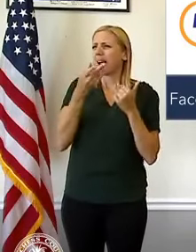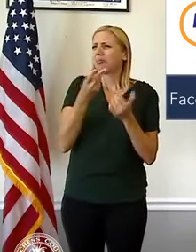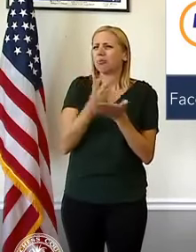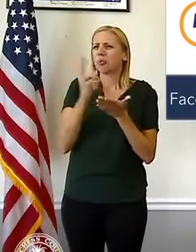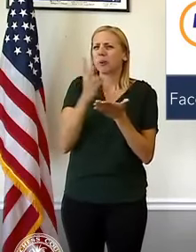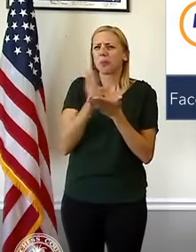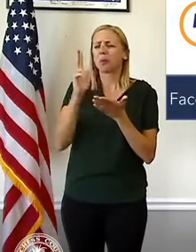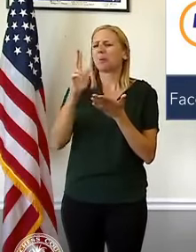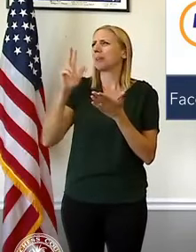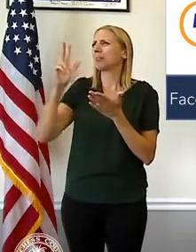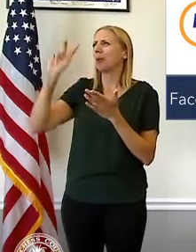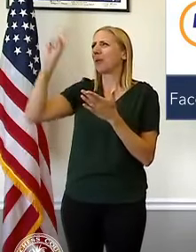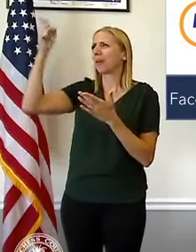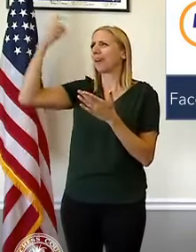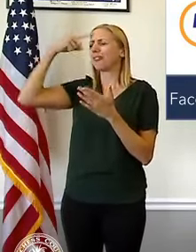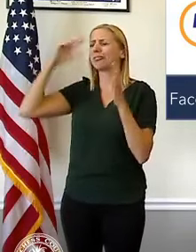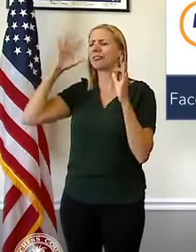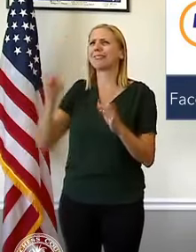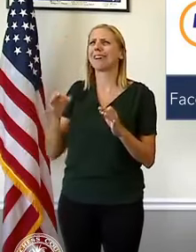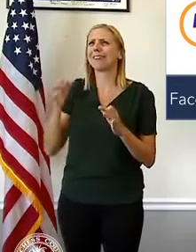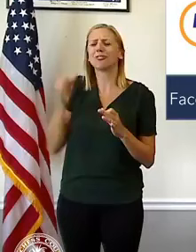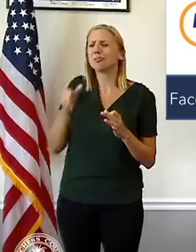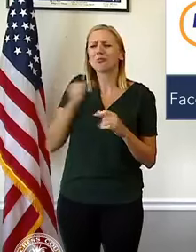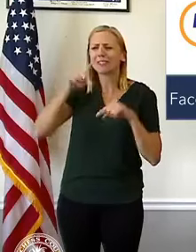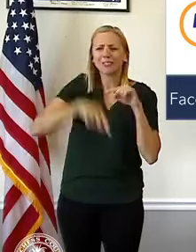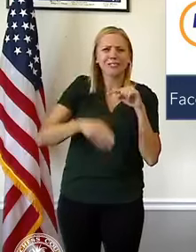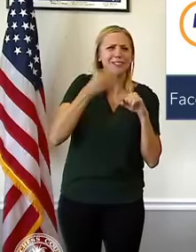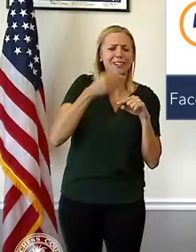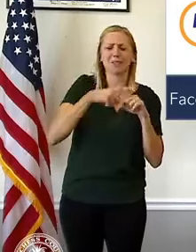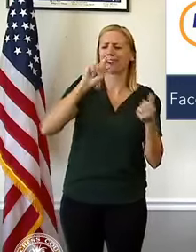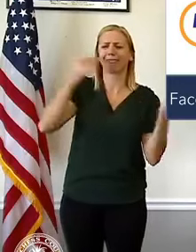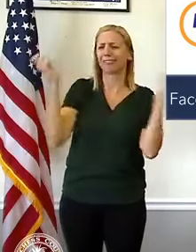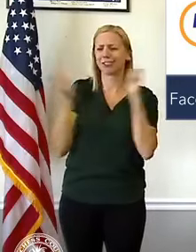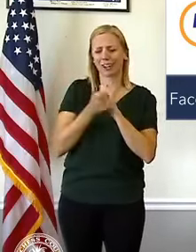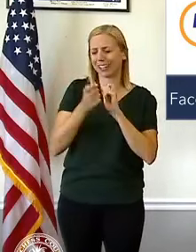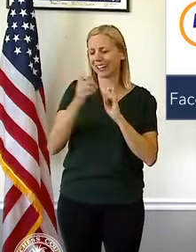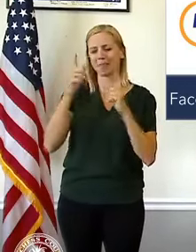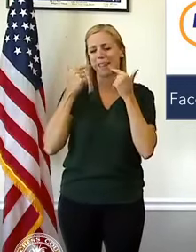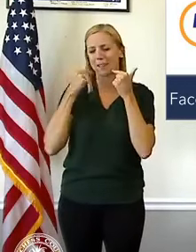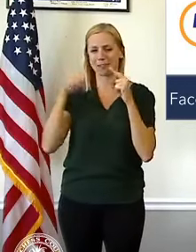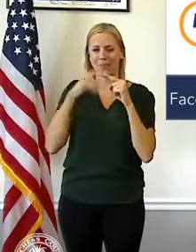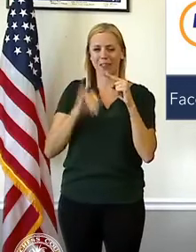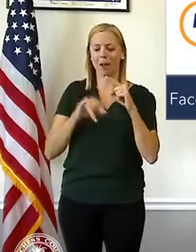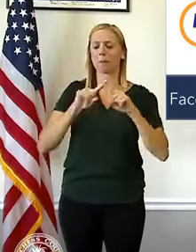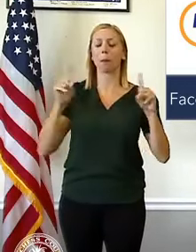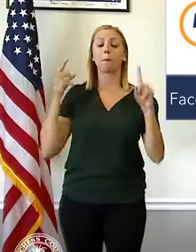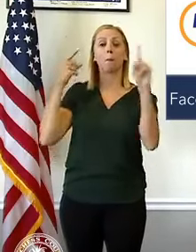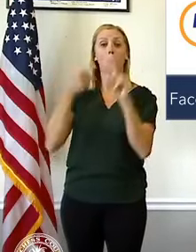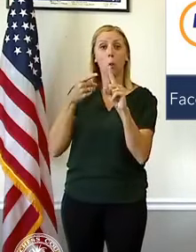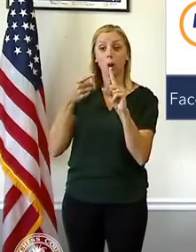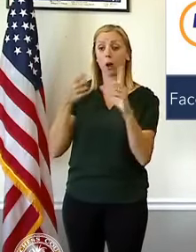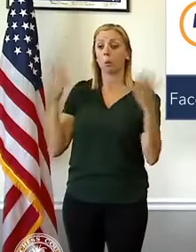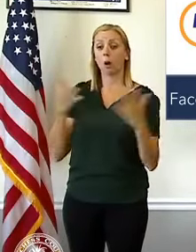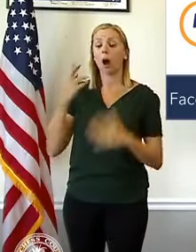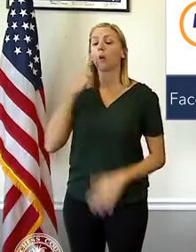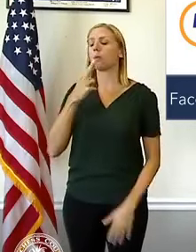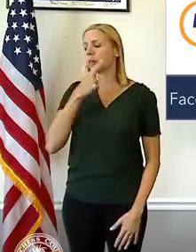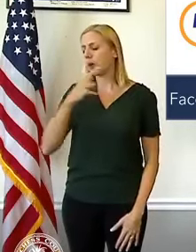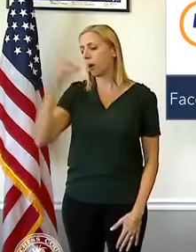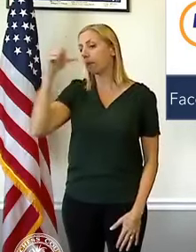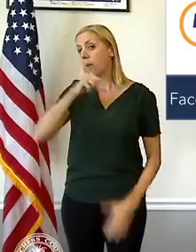governor said it wasn't, and then by that night, the state of New York said, no, it actually is. Listen, at the end of the day, restaurants and